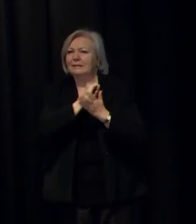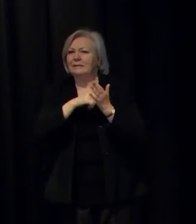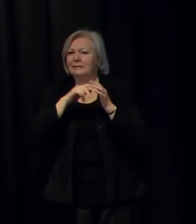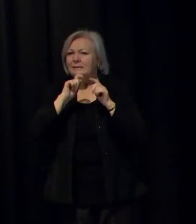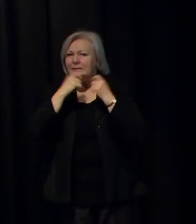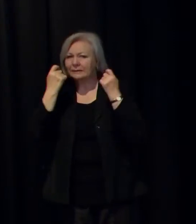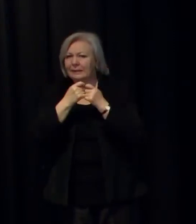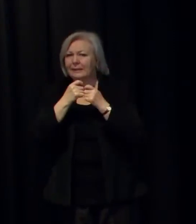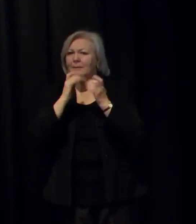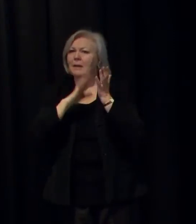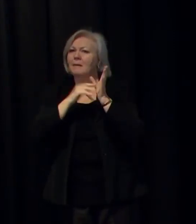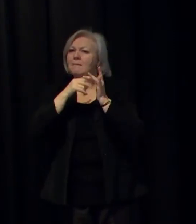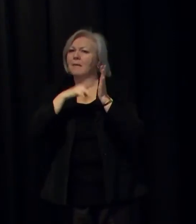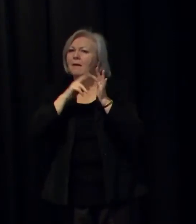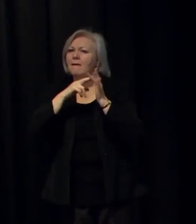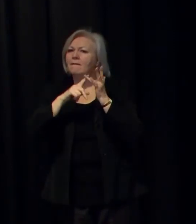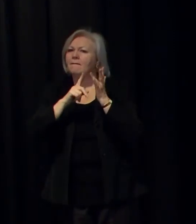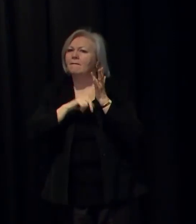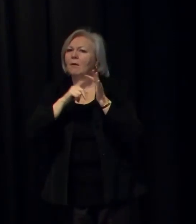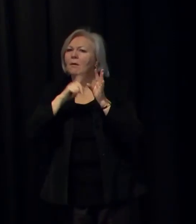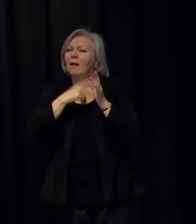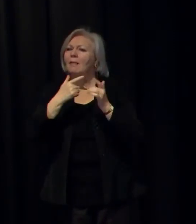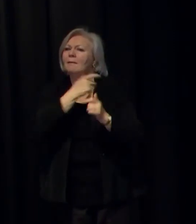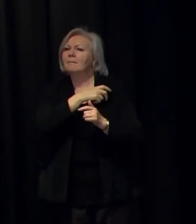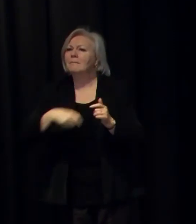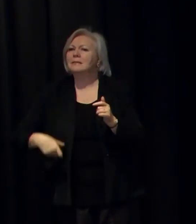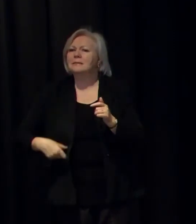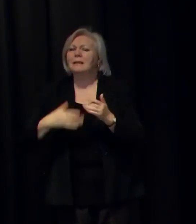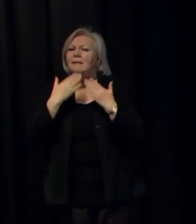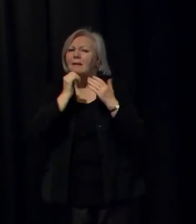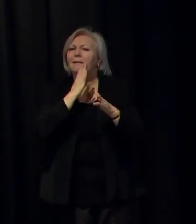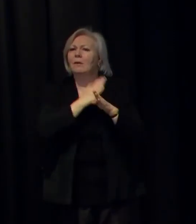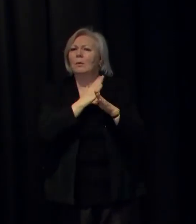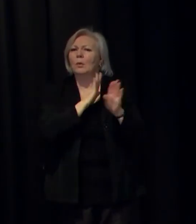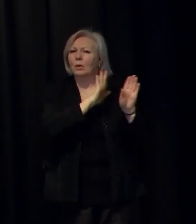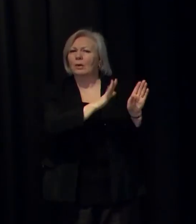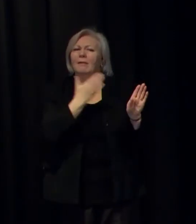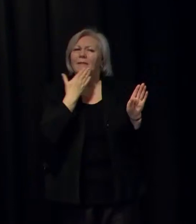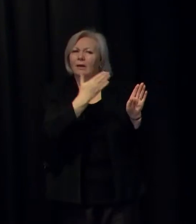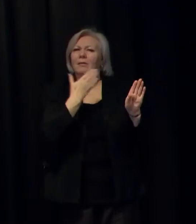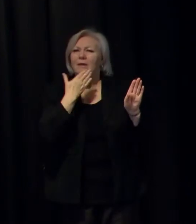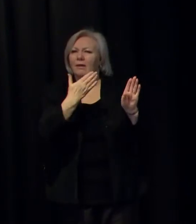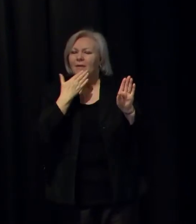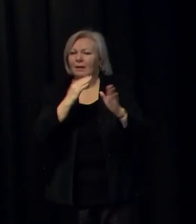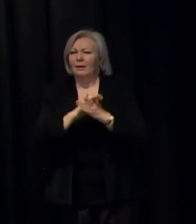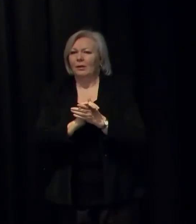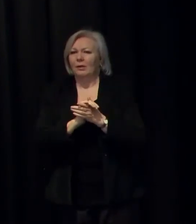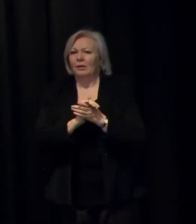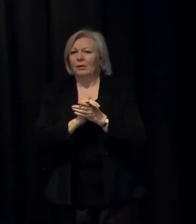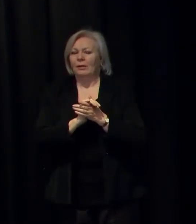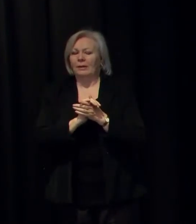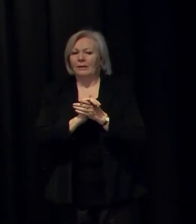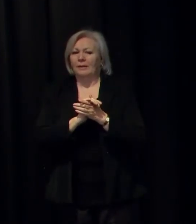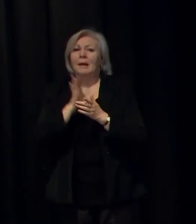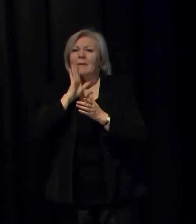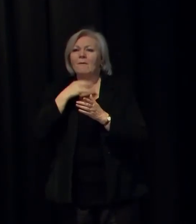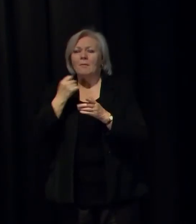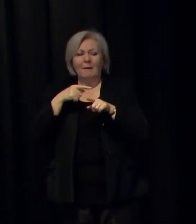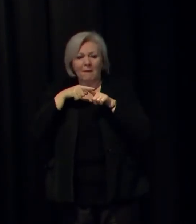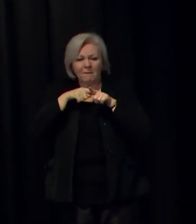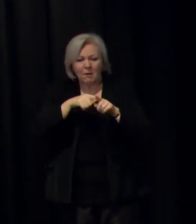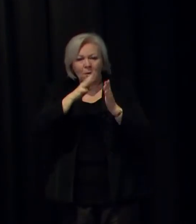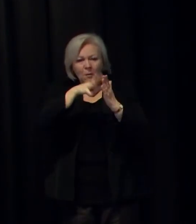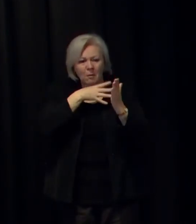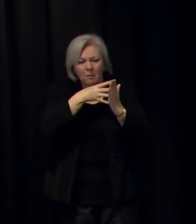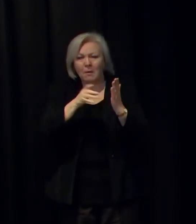team for their work. It's not an easy thing to add to a roadmap that was quite settled, but we have these options because Victorians